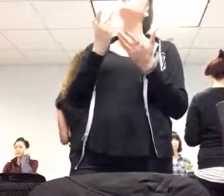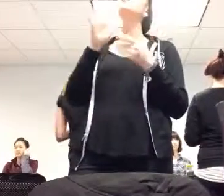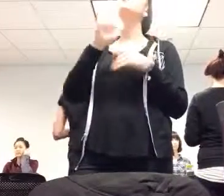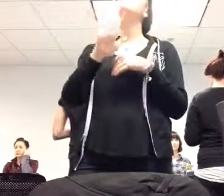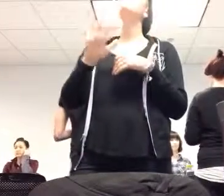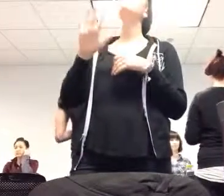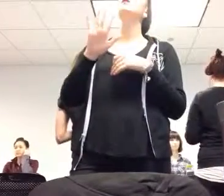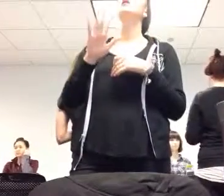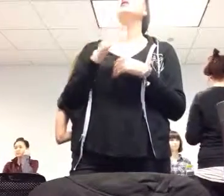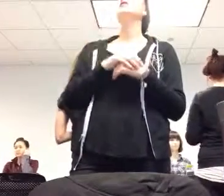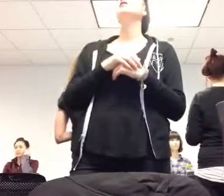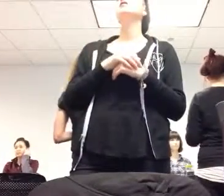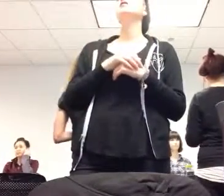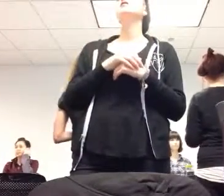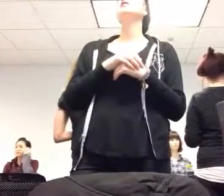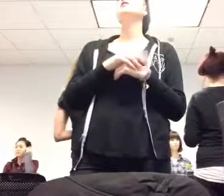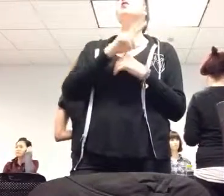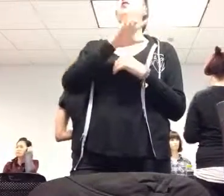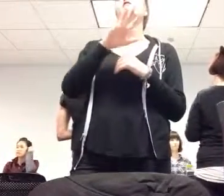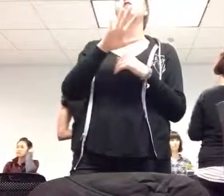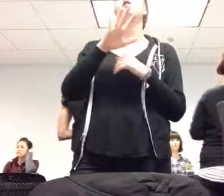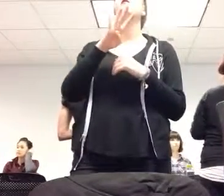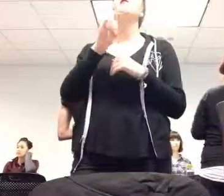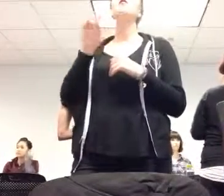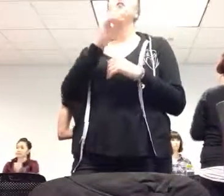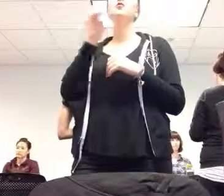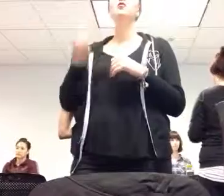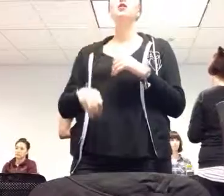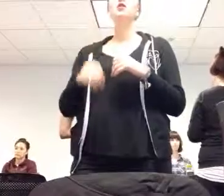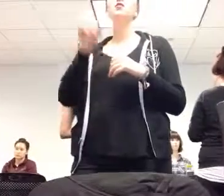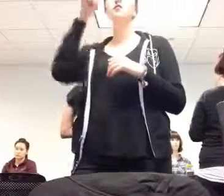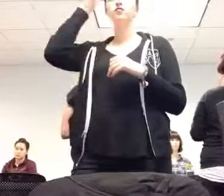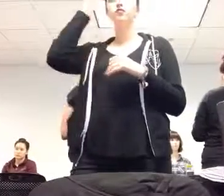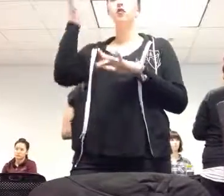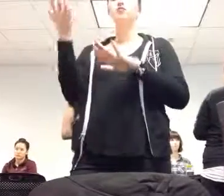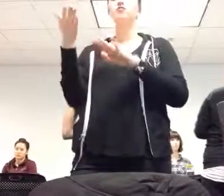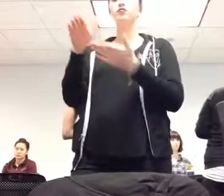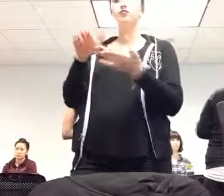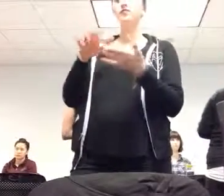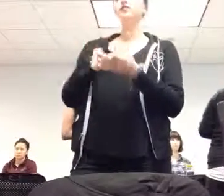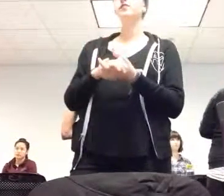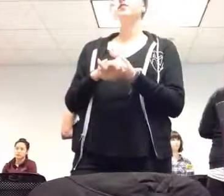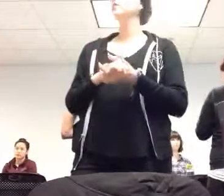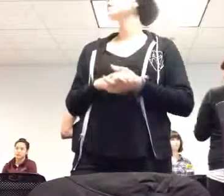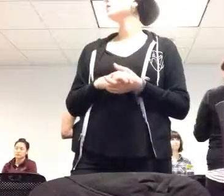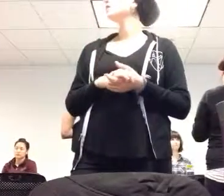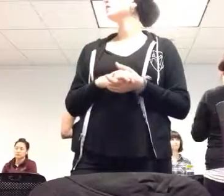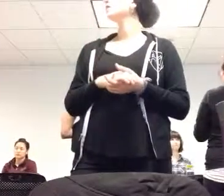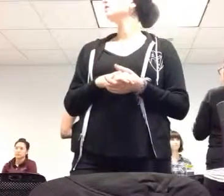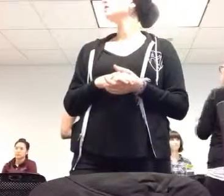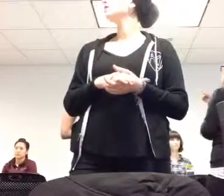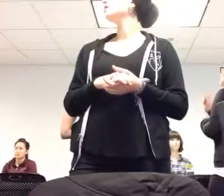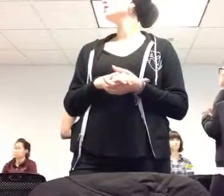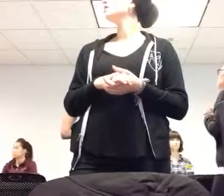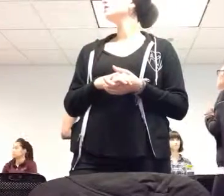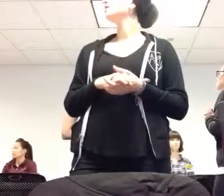anywhere from 35 to 40%. Okay, and that's sort of a bulk. Yeah, go ahead, Ian. That's going to